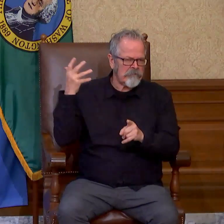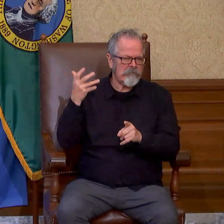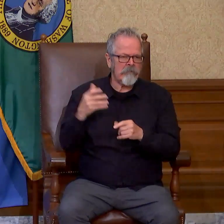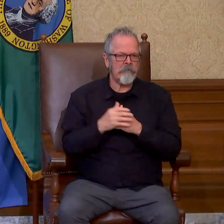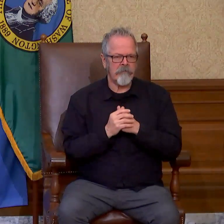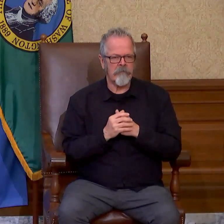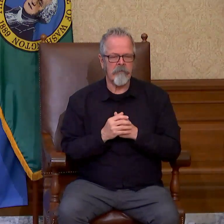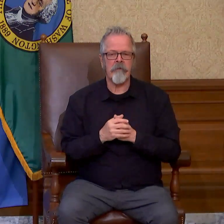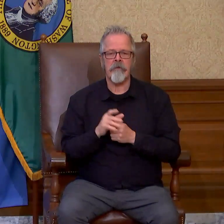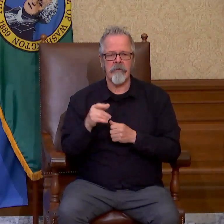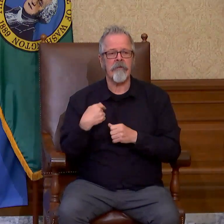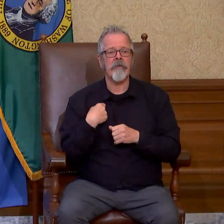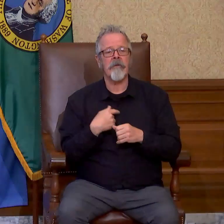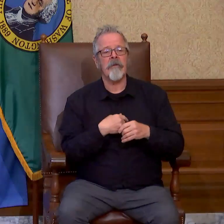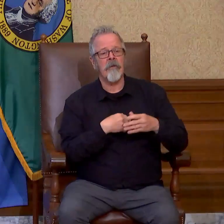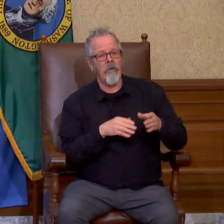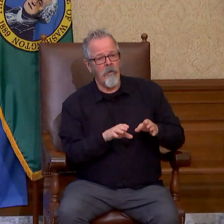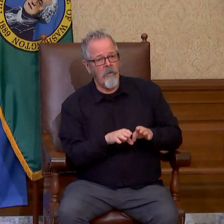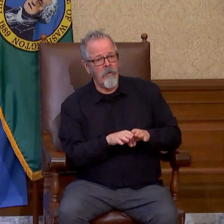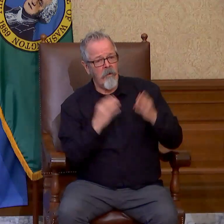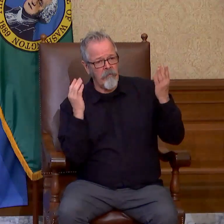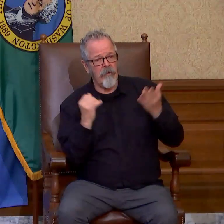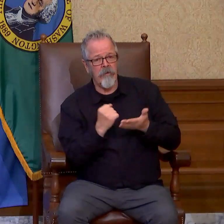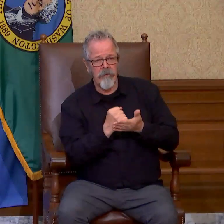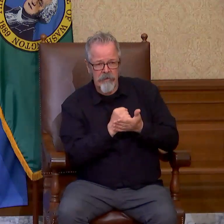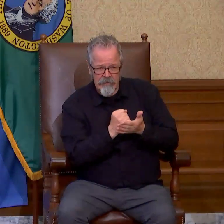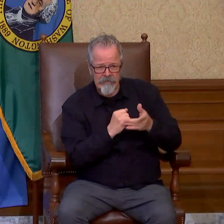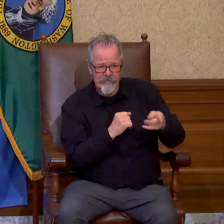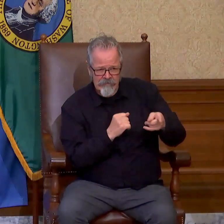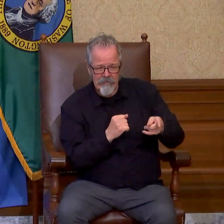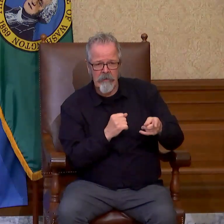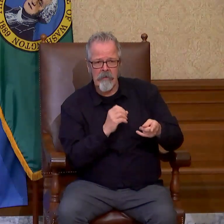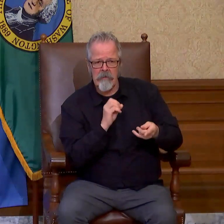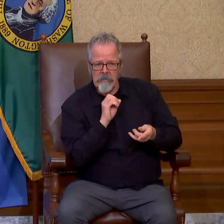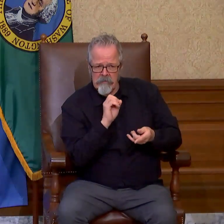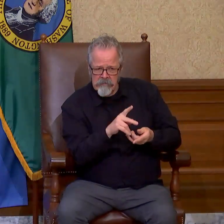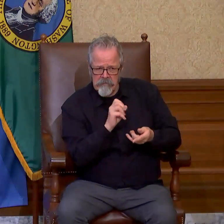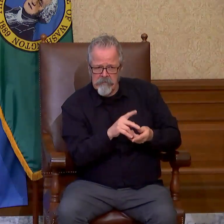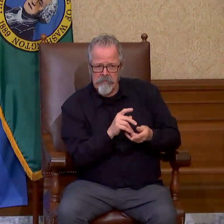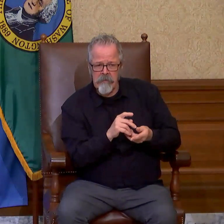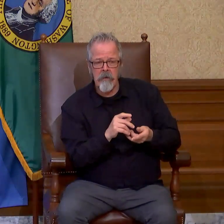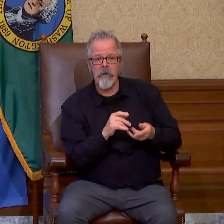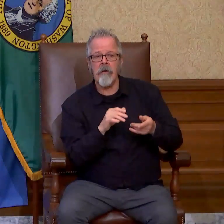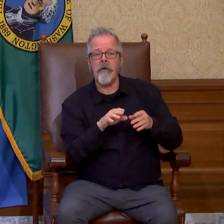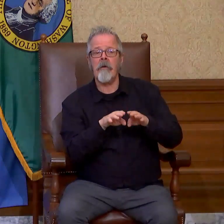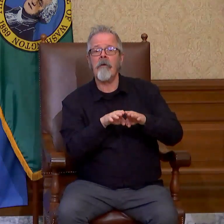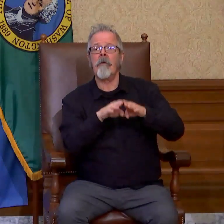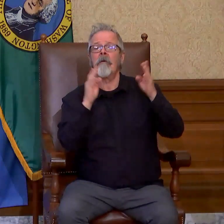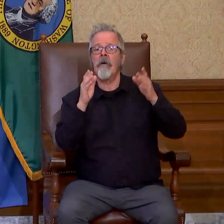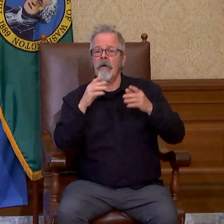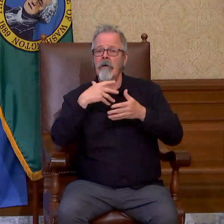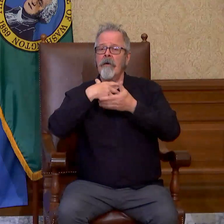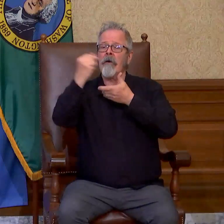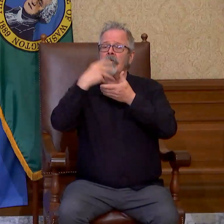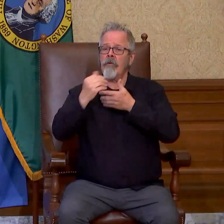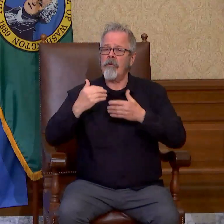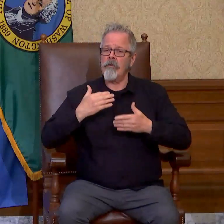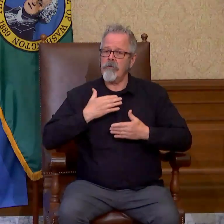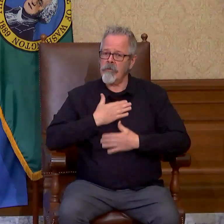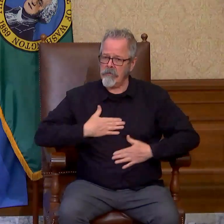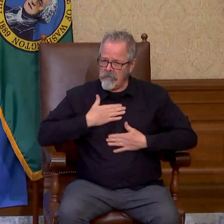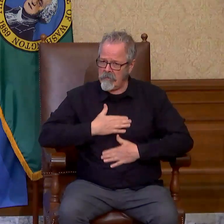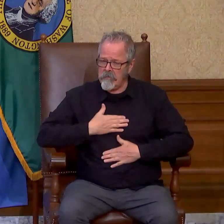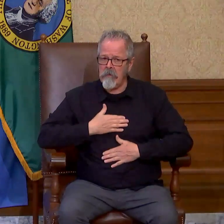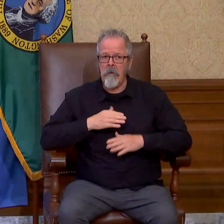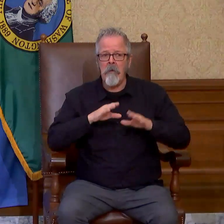construction. We have started down that process by opening outdoor recreation businesses. And for the next steps, what we're going to